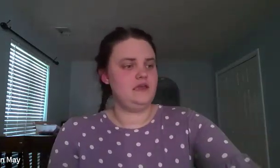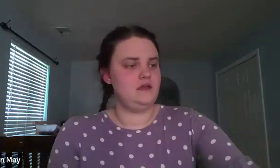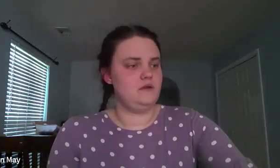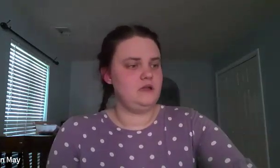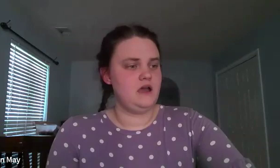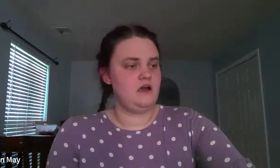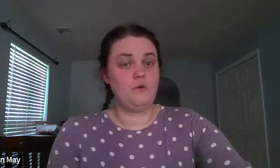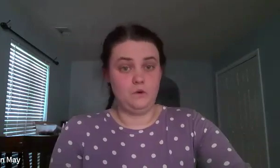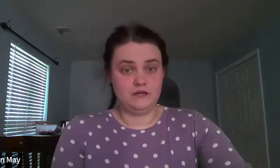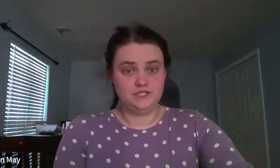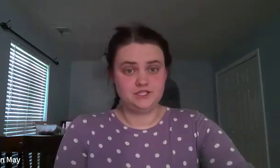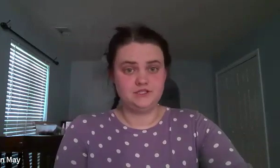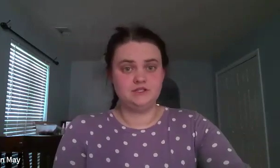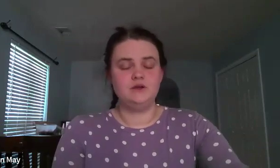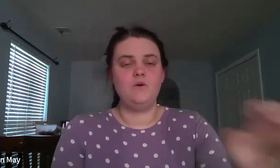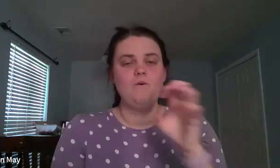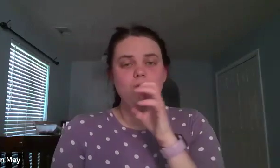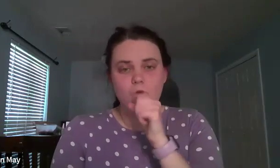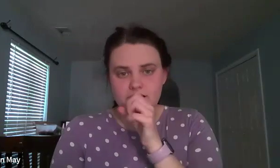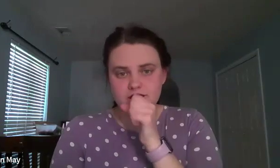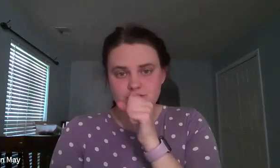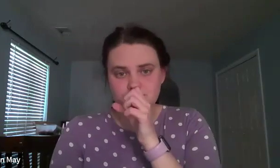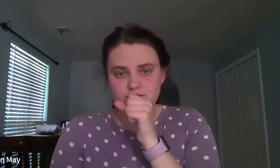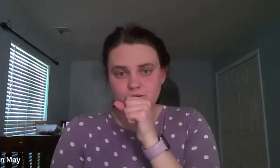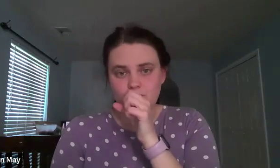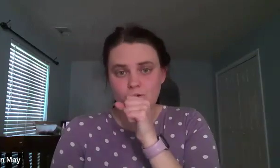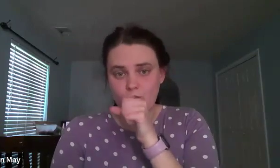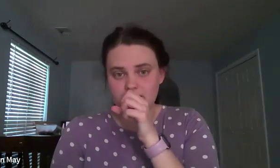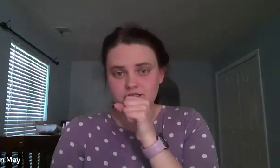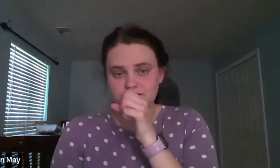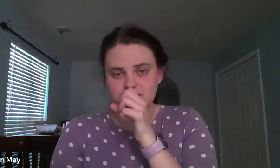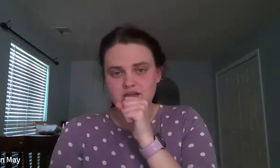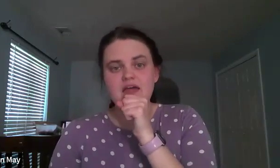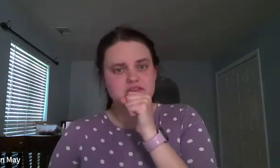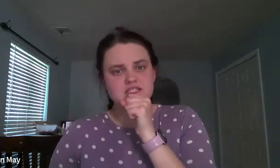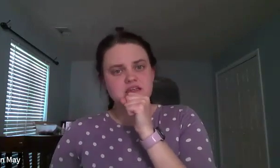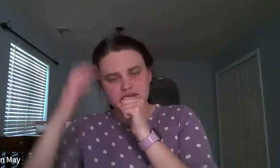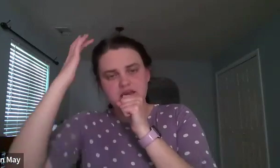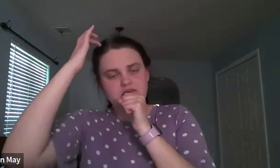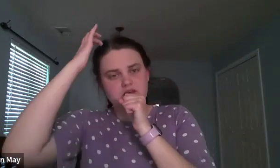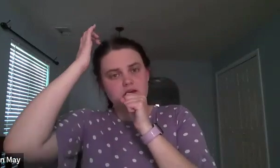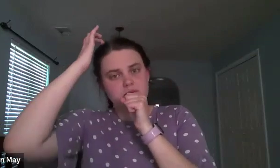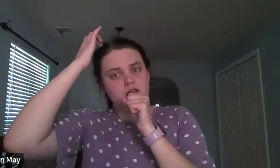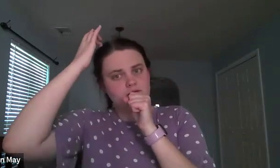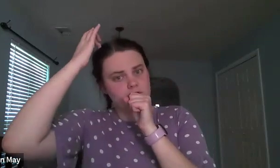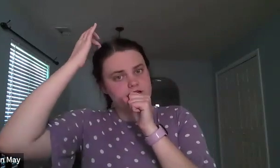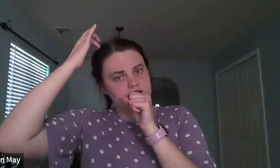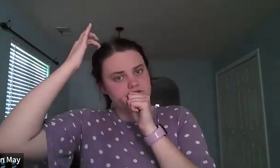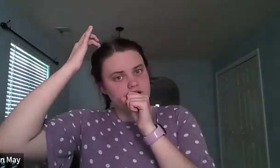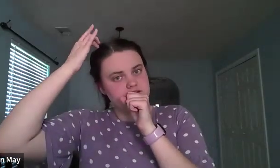Then we have orange, orange, orange. And this is like, again, the color for orange. If you guys have